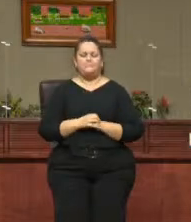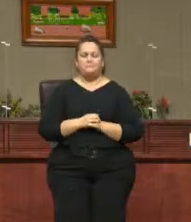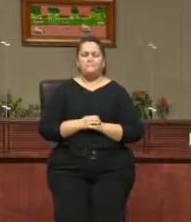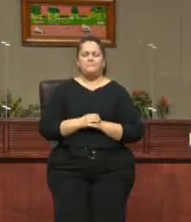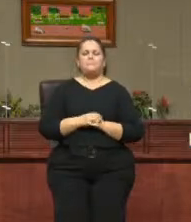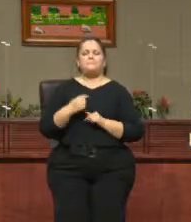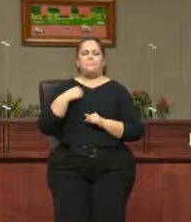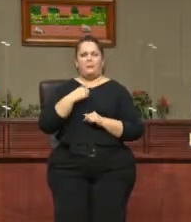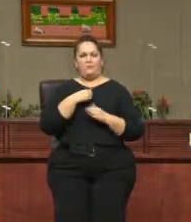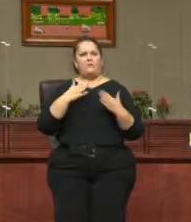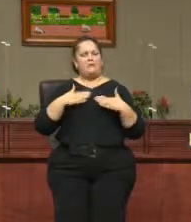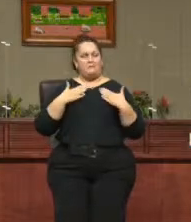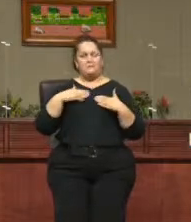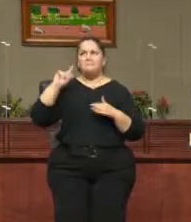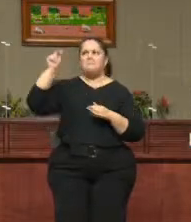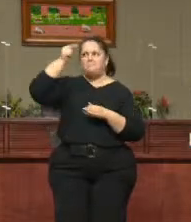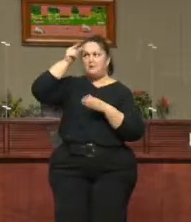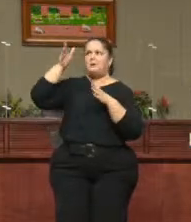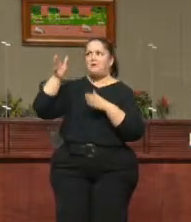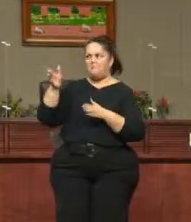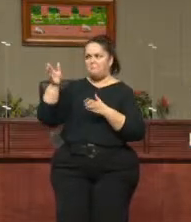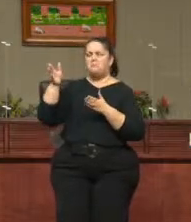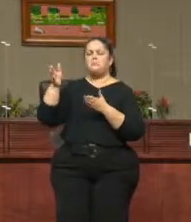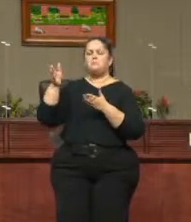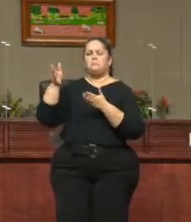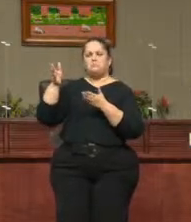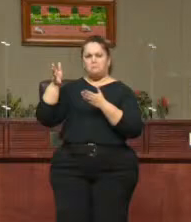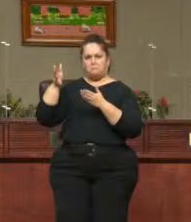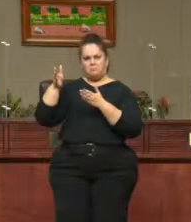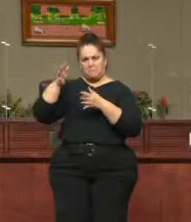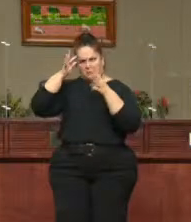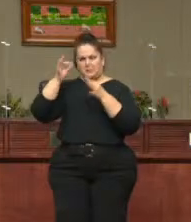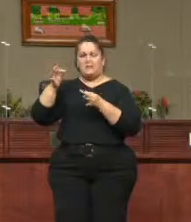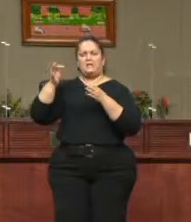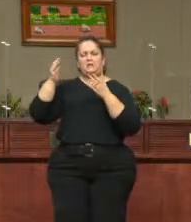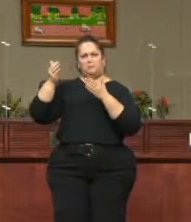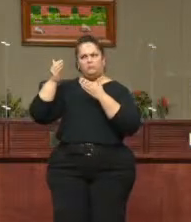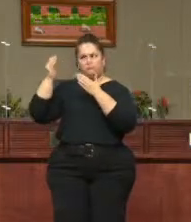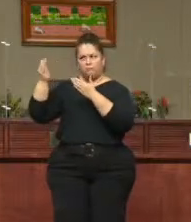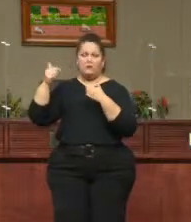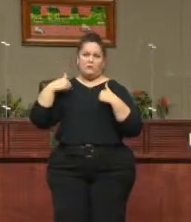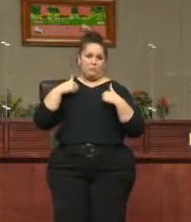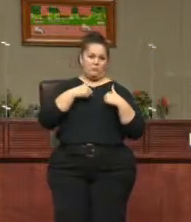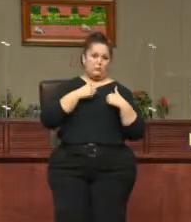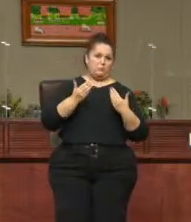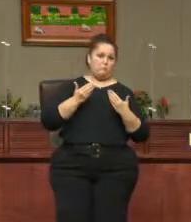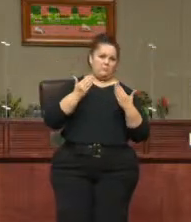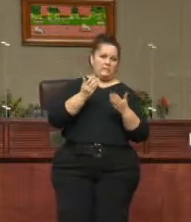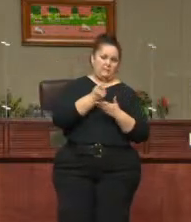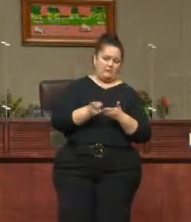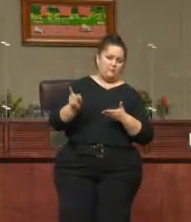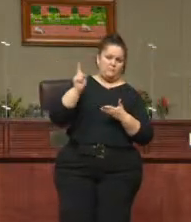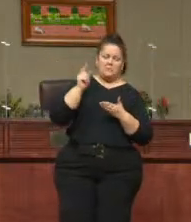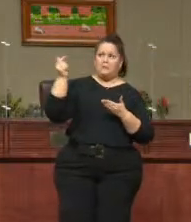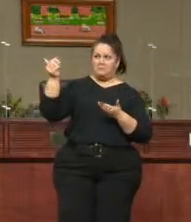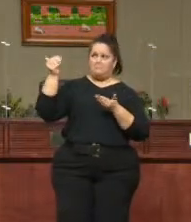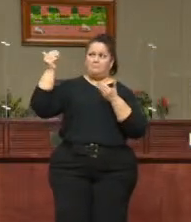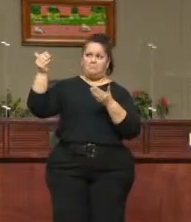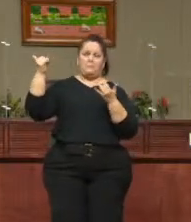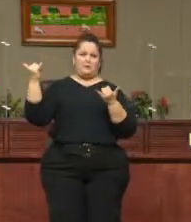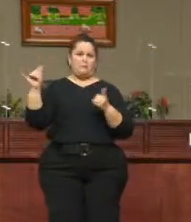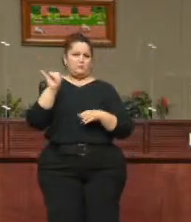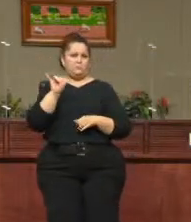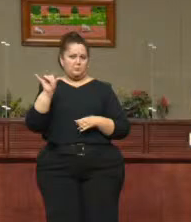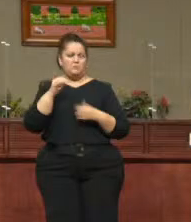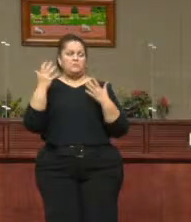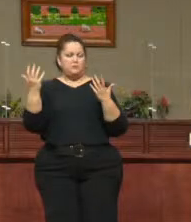the governor moved in the direction that we were suggesting just a week ago. This means that the state and